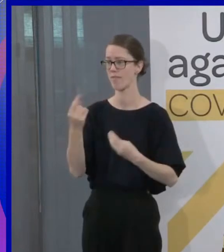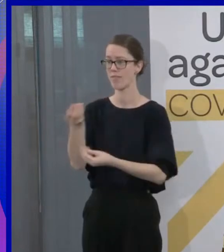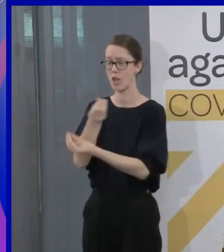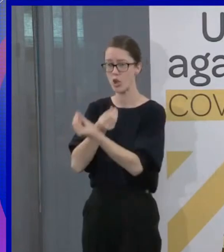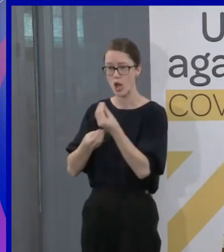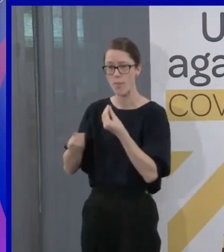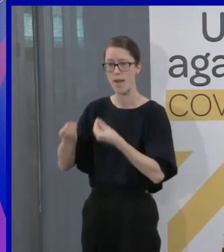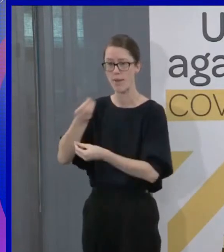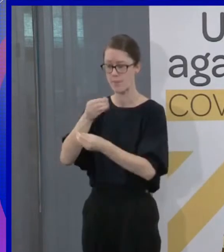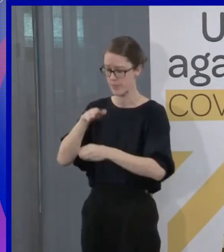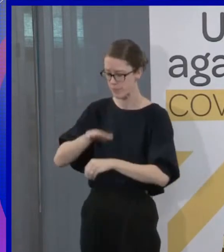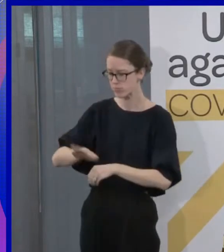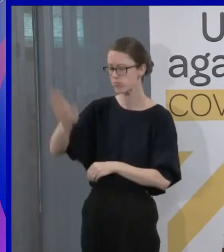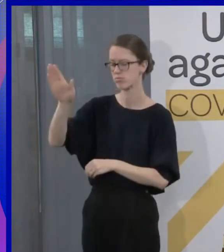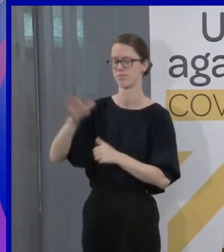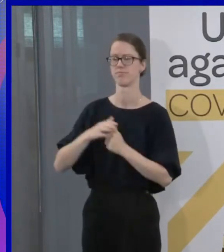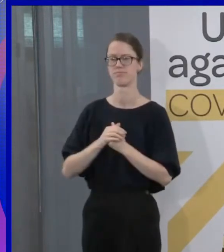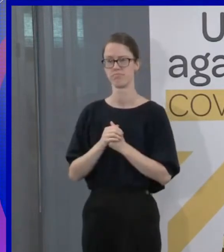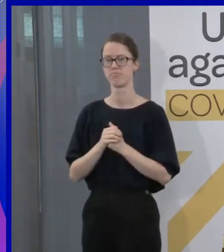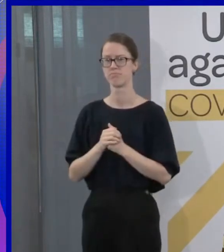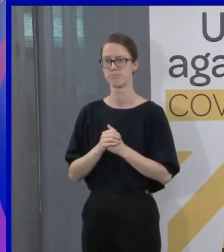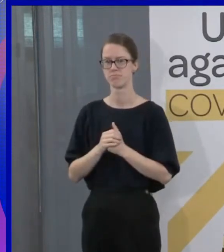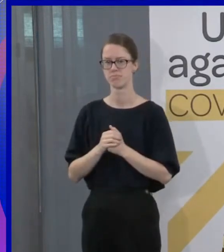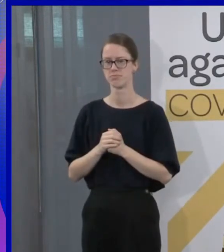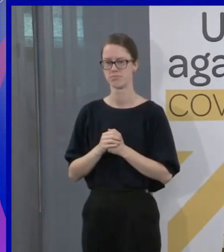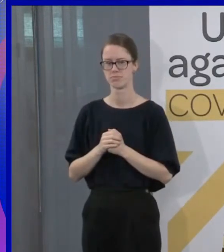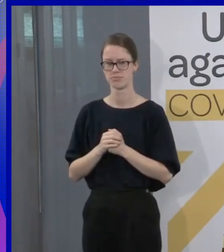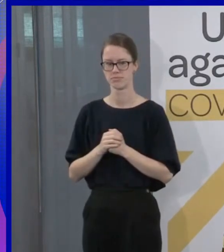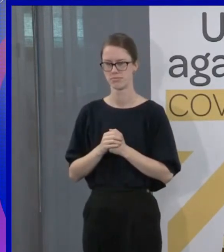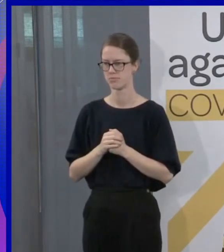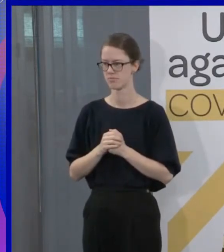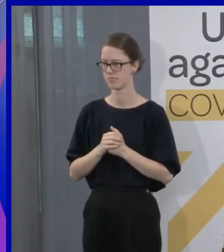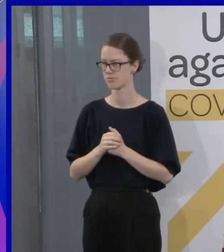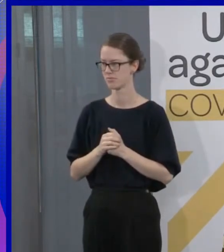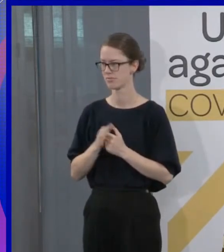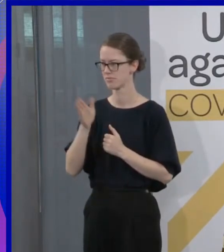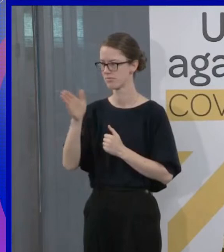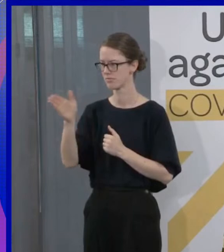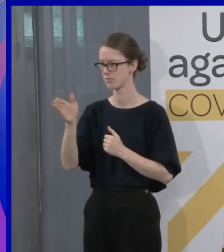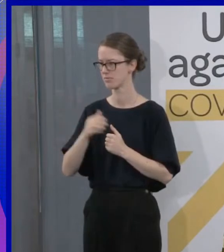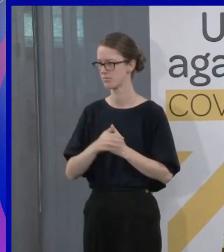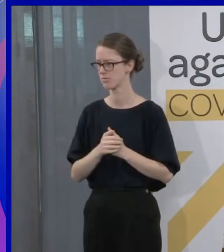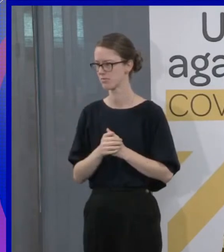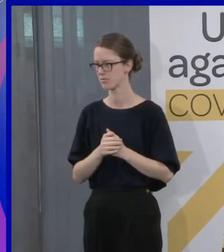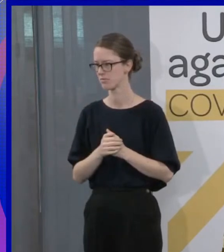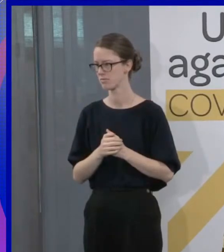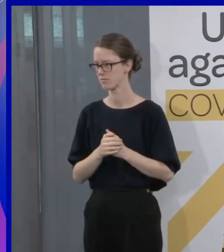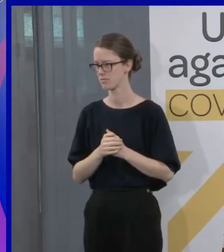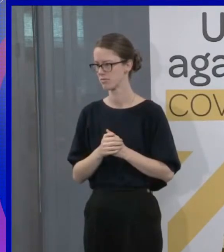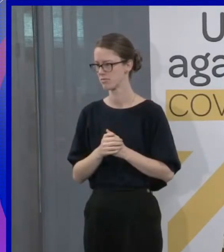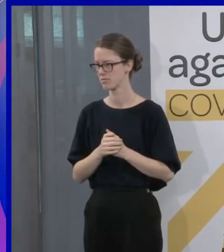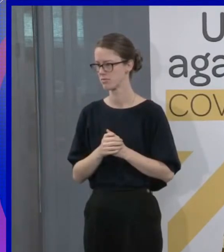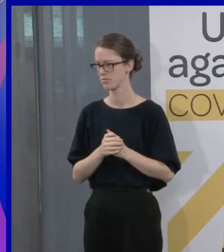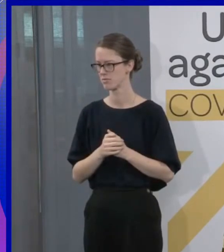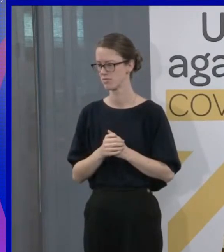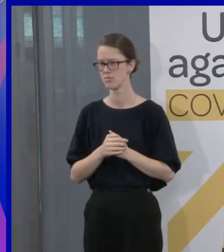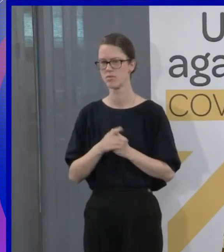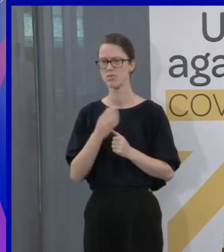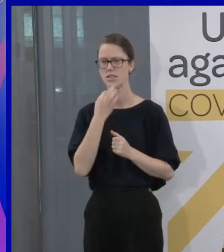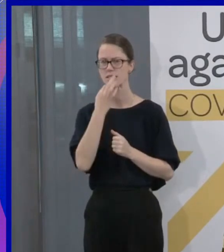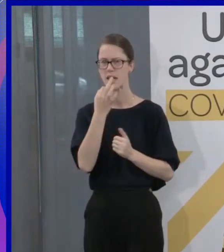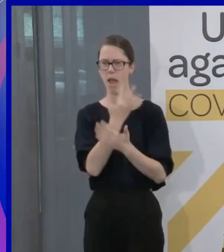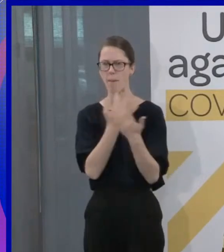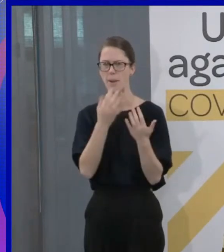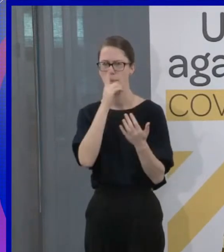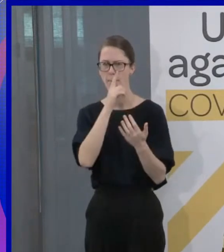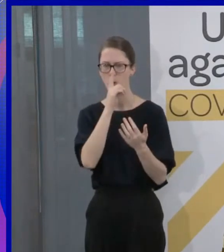economy back up and running at 100% again. There was Is there a new achievable target for testing port staff, and if so,